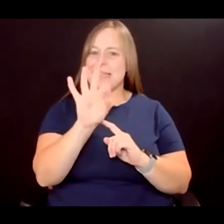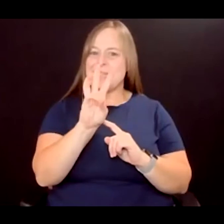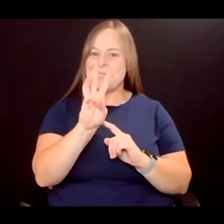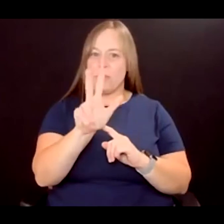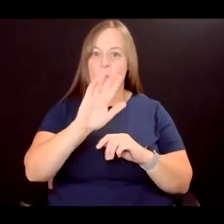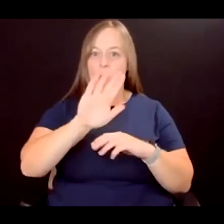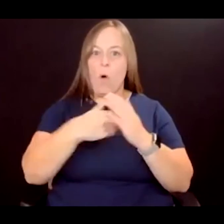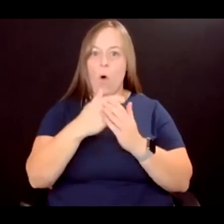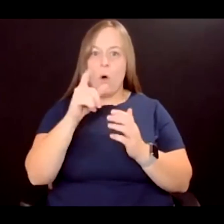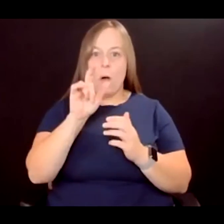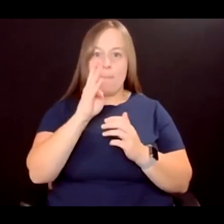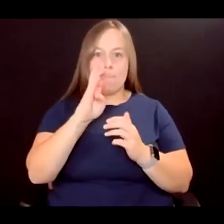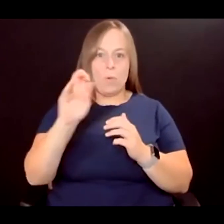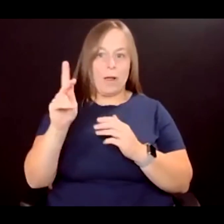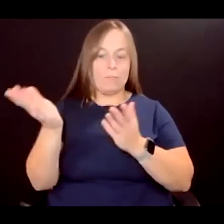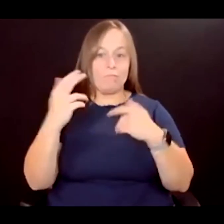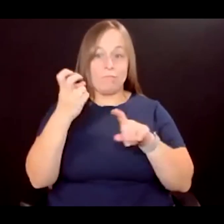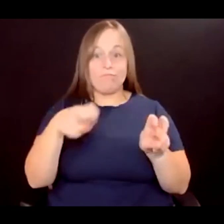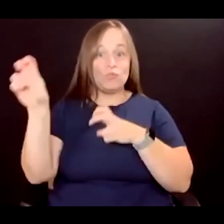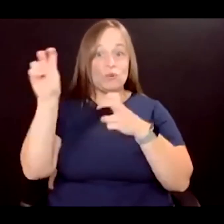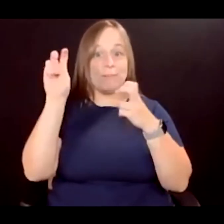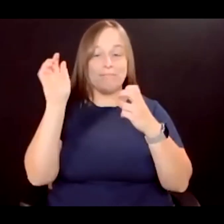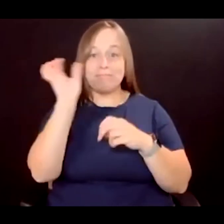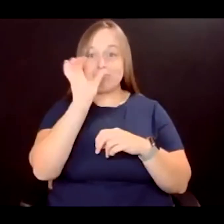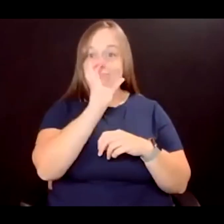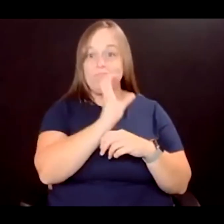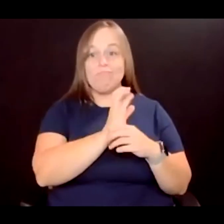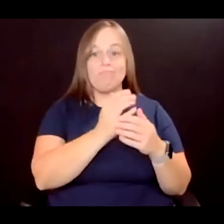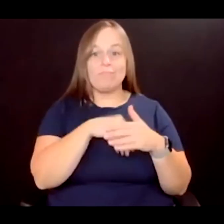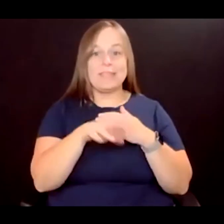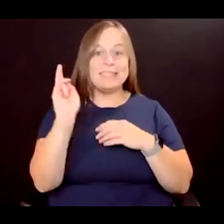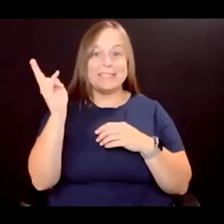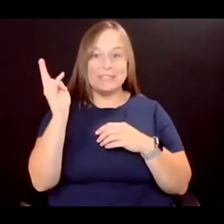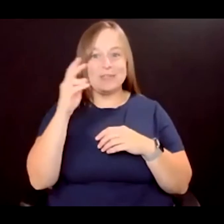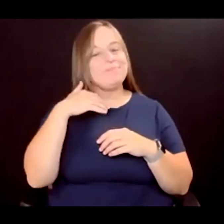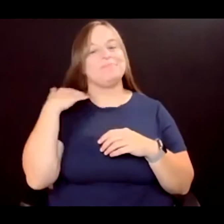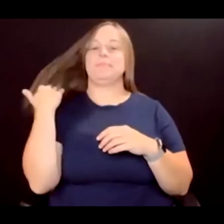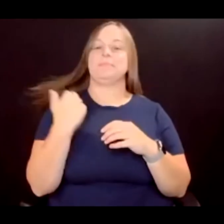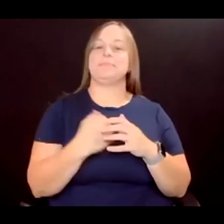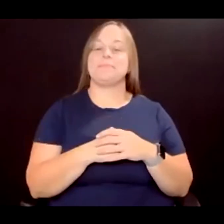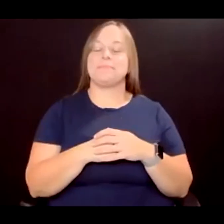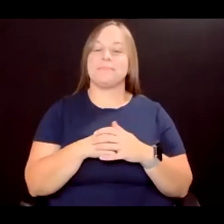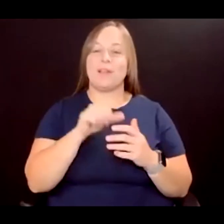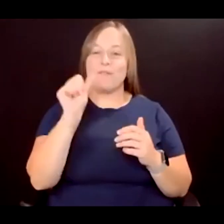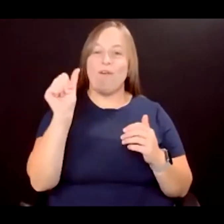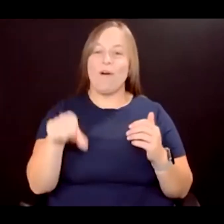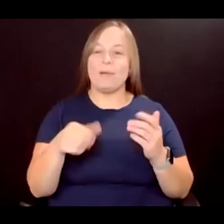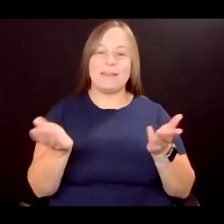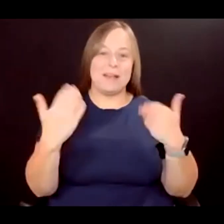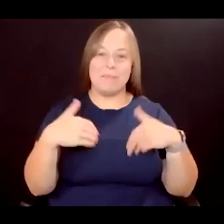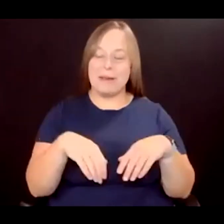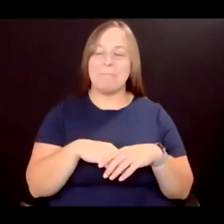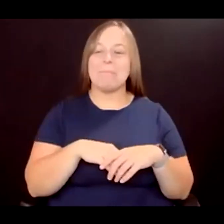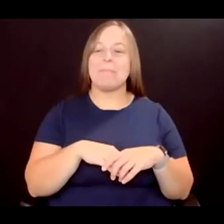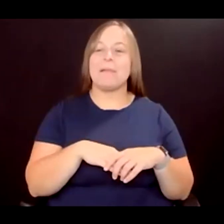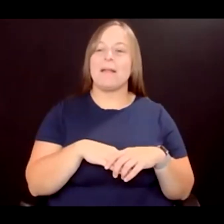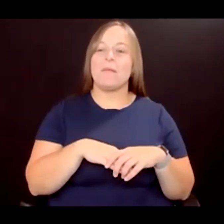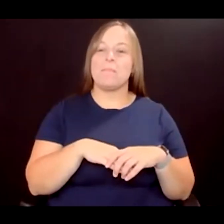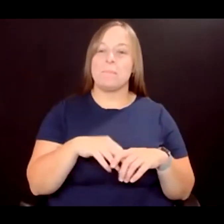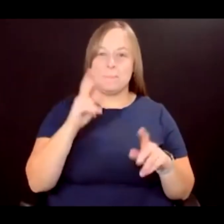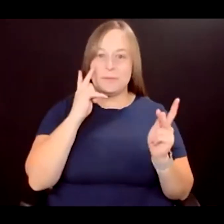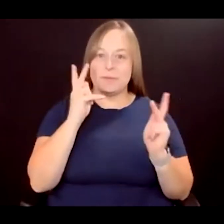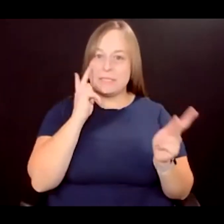that make a lot of money, 6 figures. And some of these 6-figure people at City Hall are not doing exactly